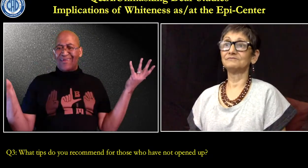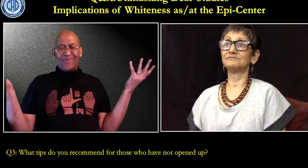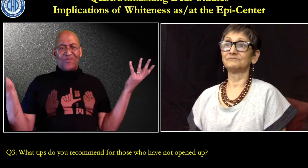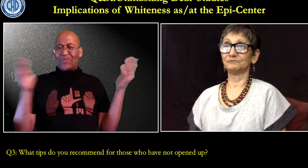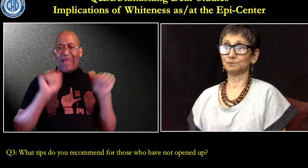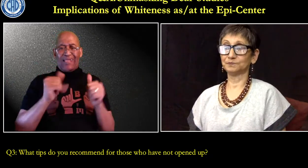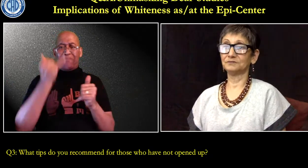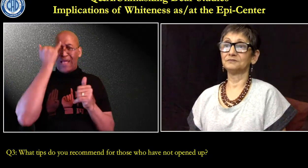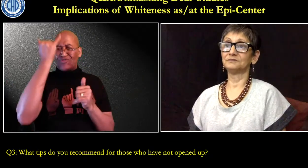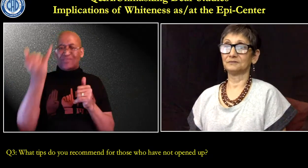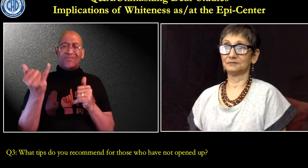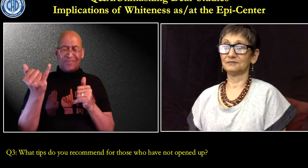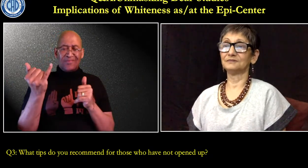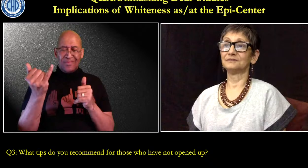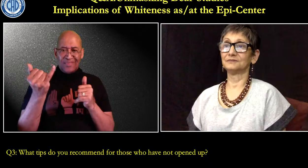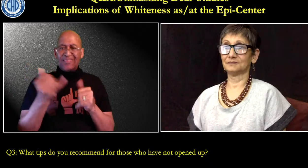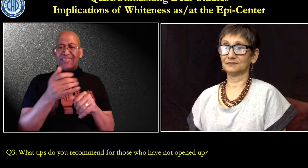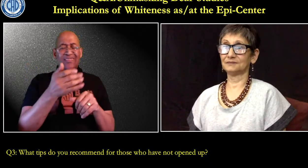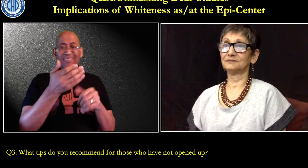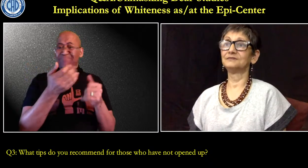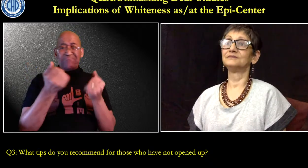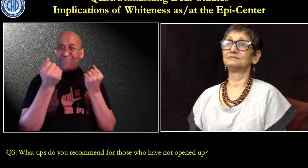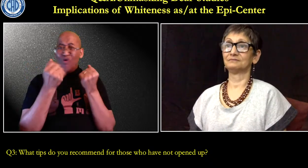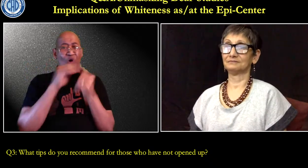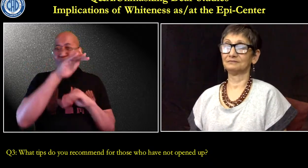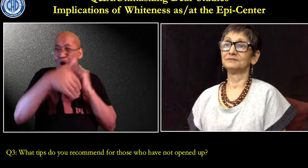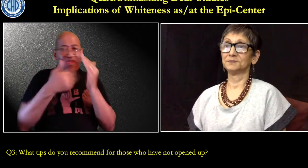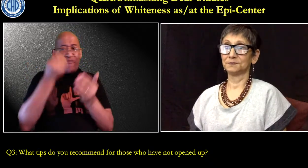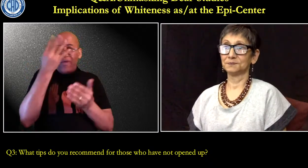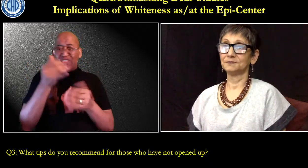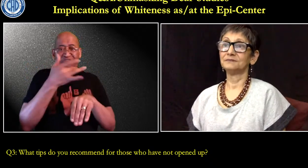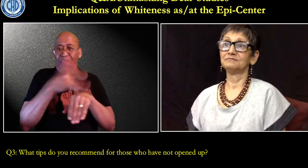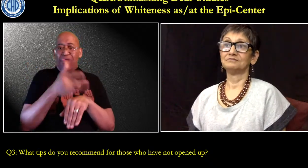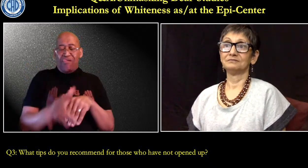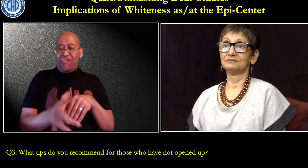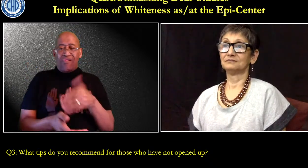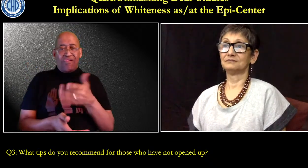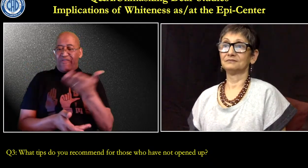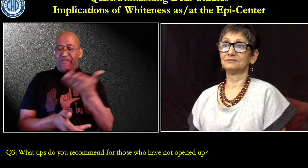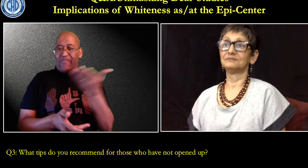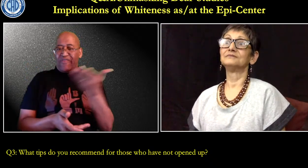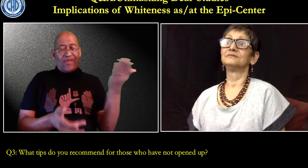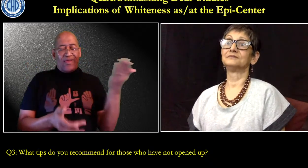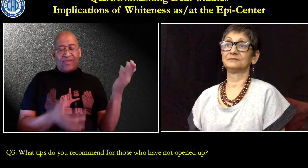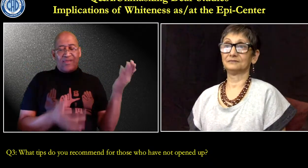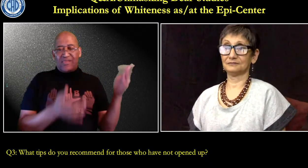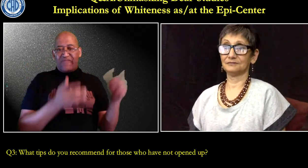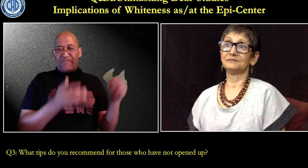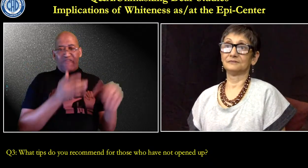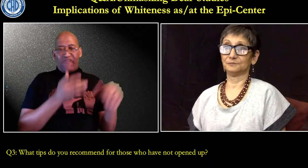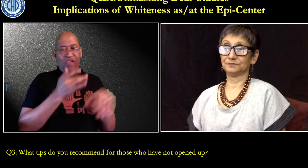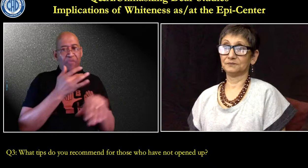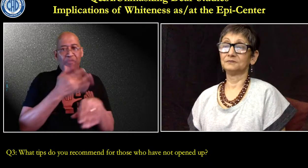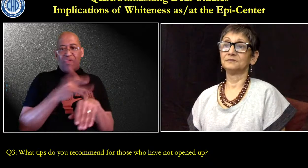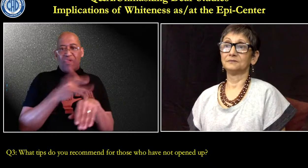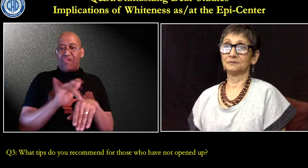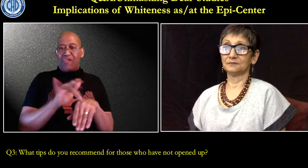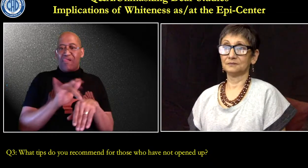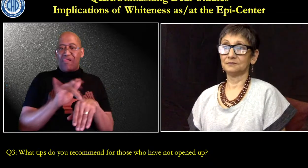Videos, everything. You can just only imagine all the information is